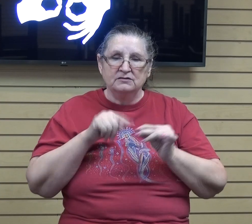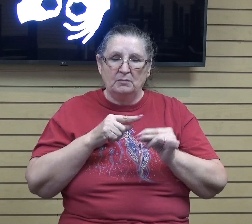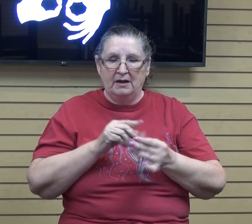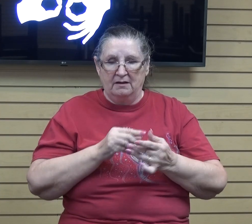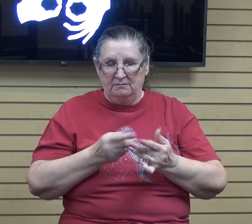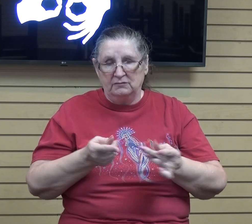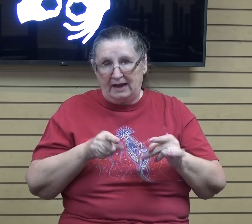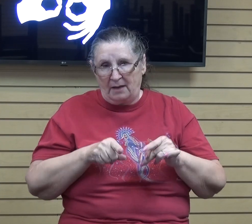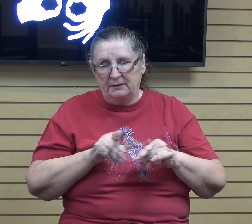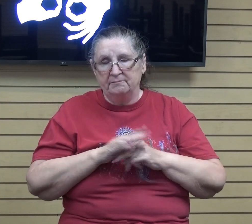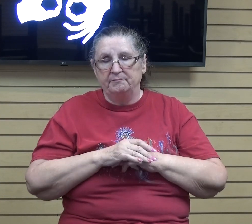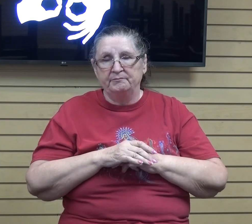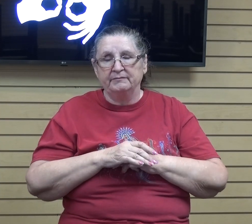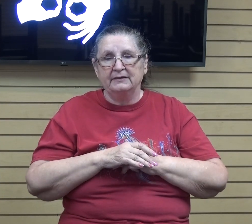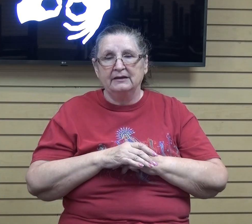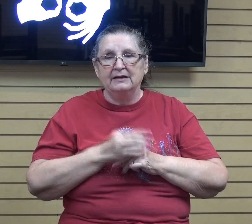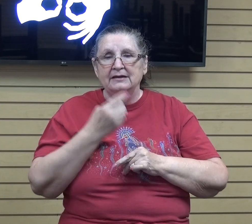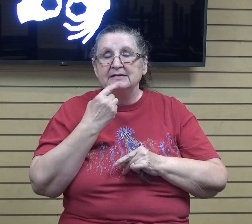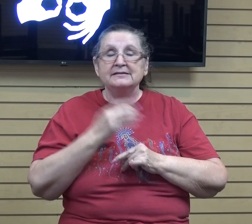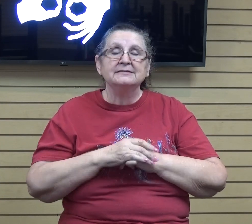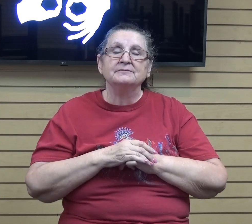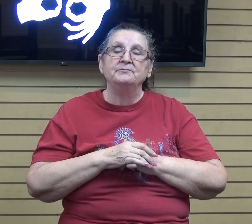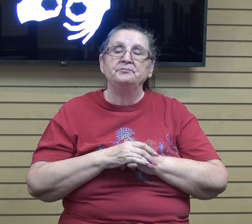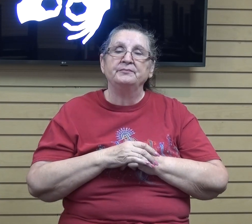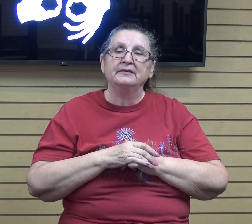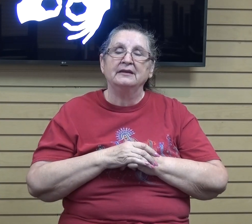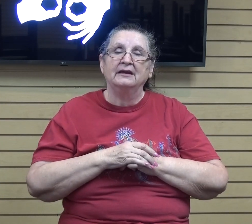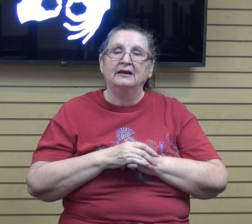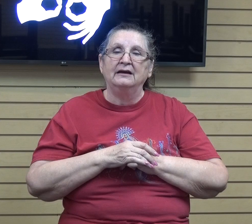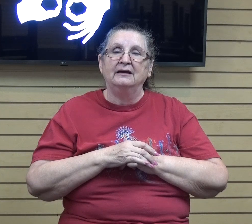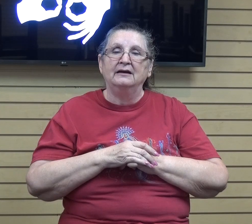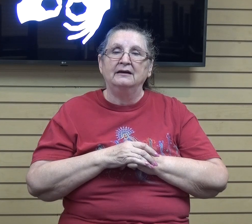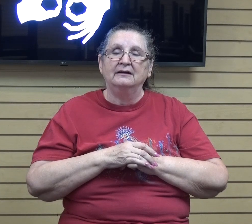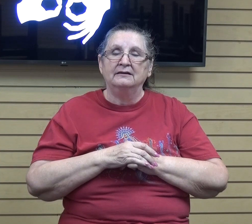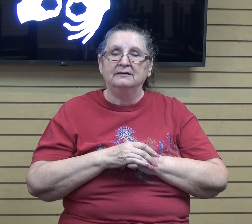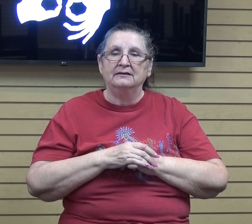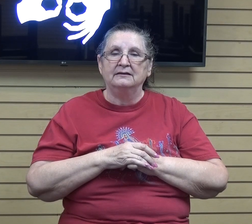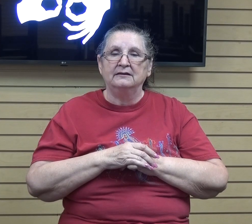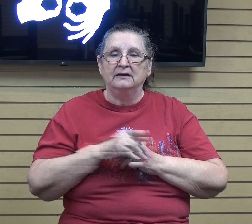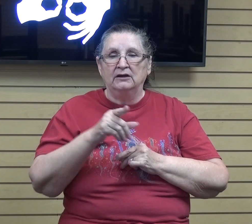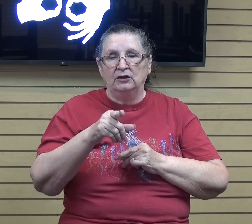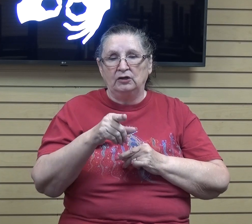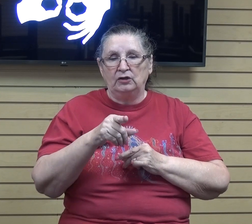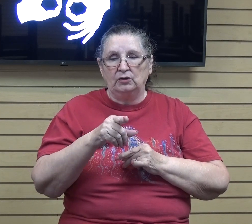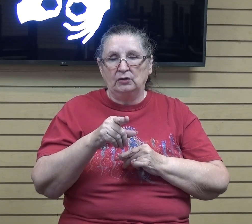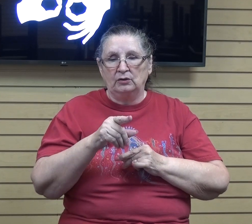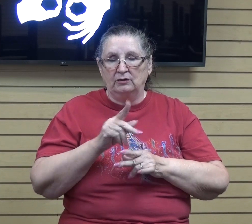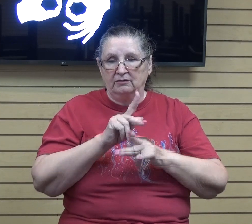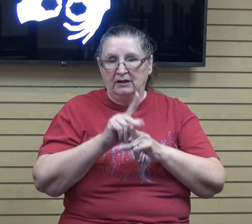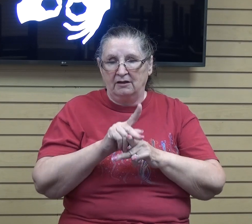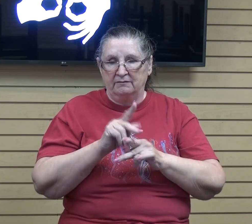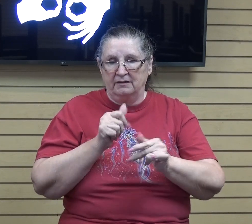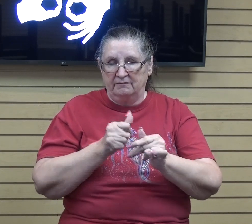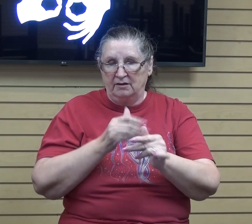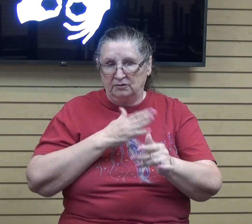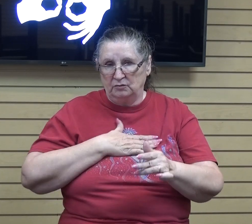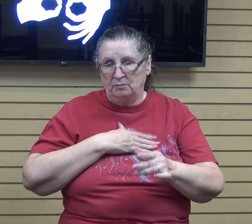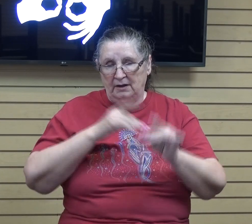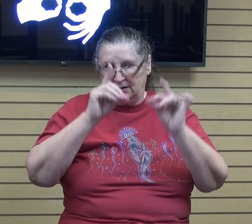events. This is what he has to say. He says to Timothy, "But you have carefully followed my doctrine, my manner